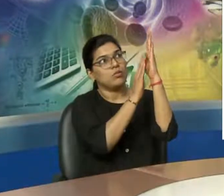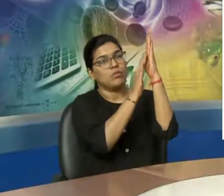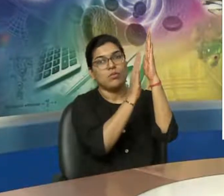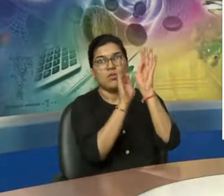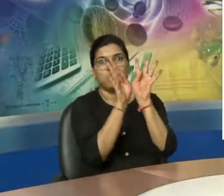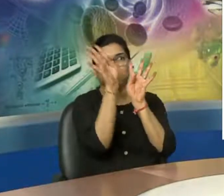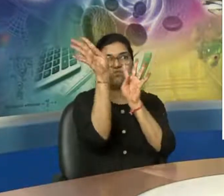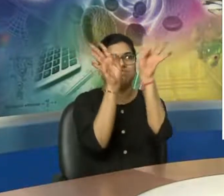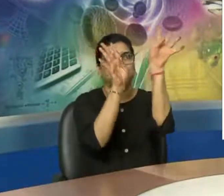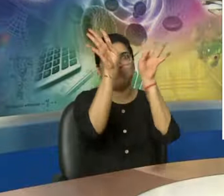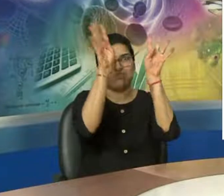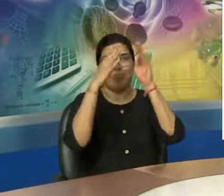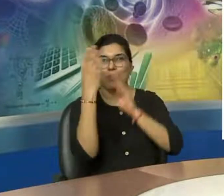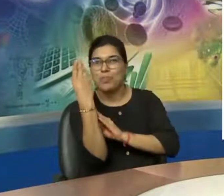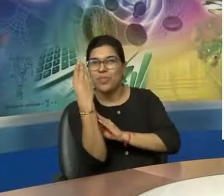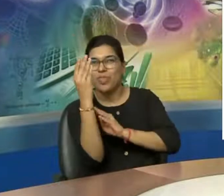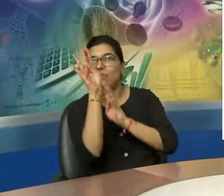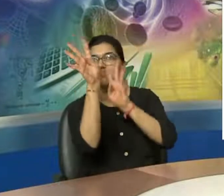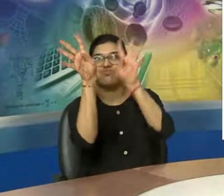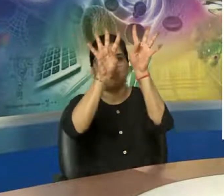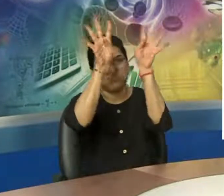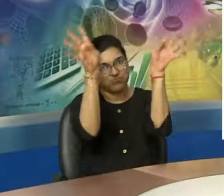I will explain you with an example.